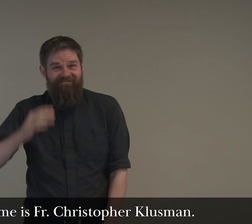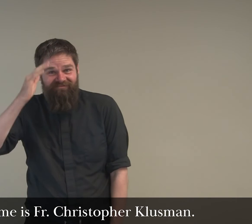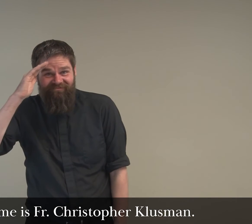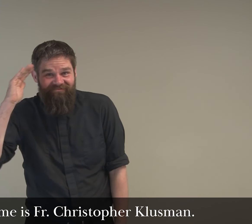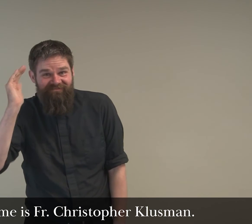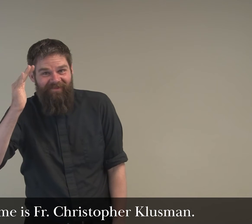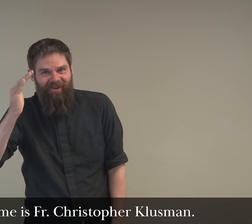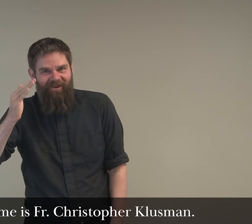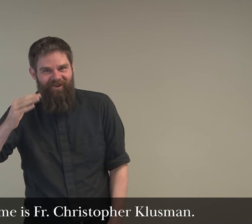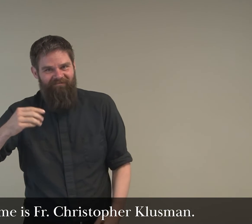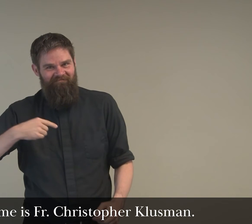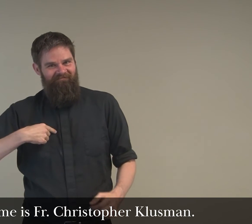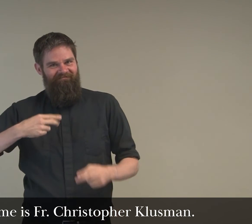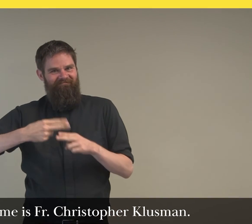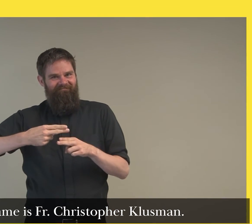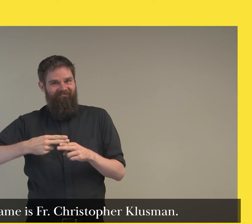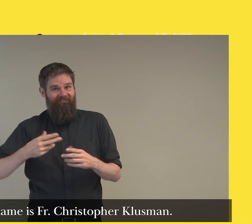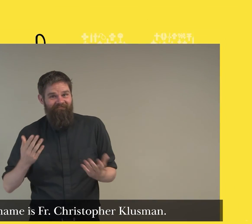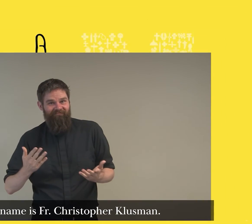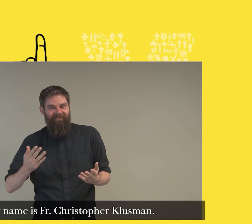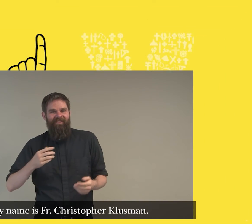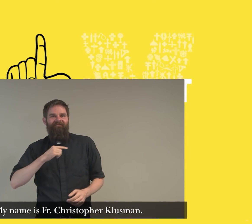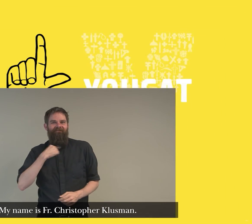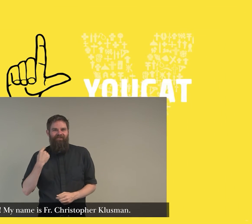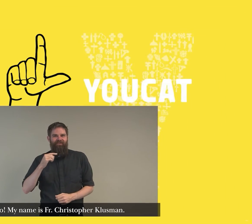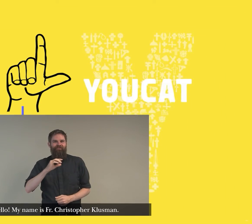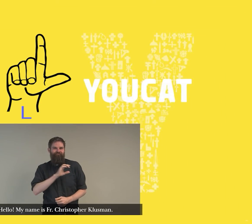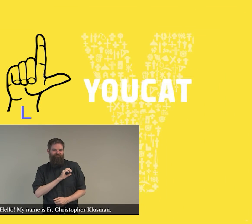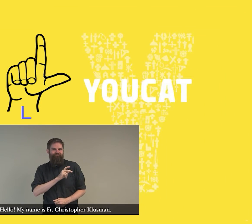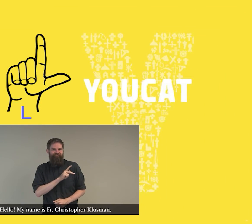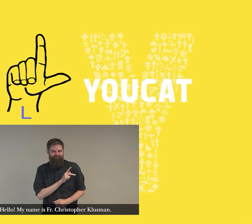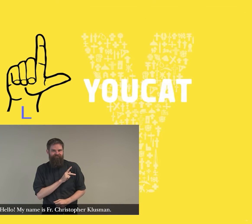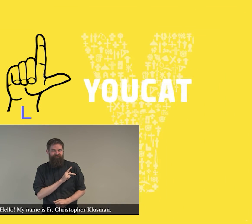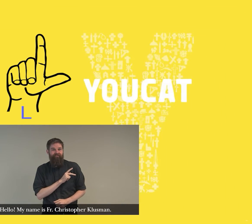Hello. My name is Father Christopher Klusman.